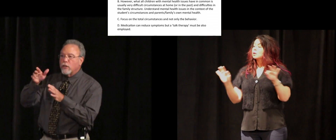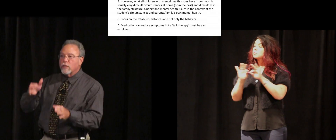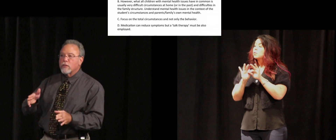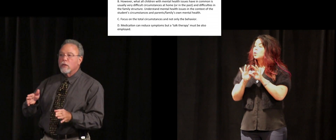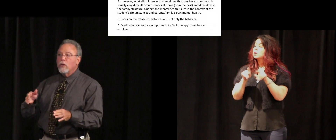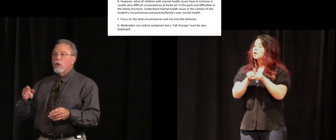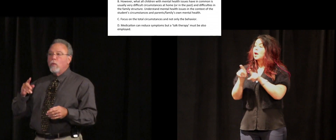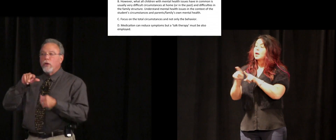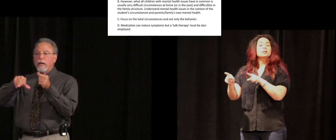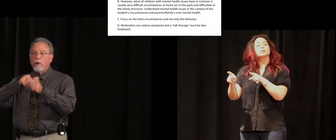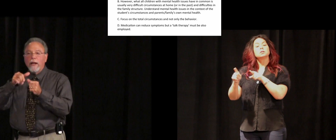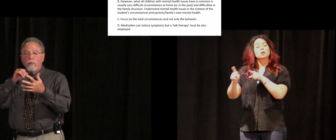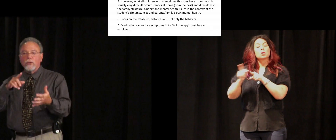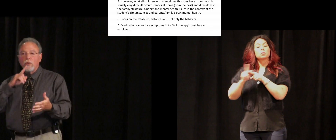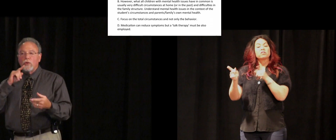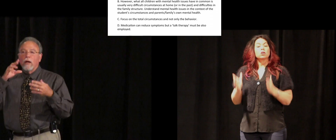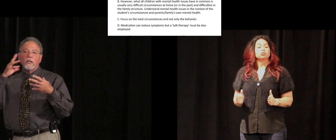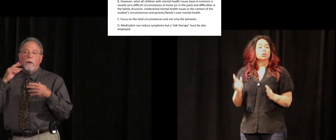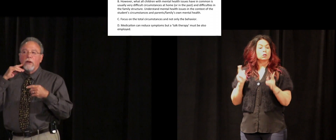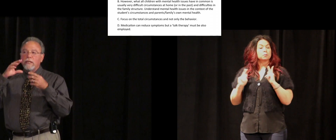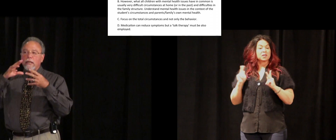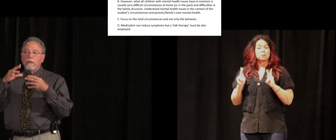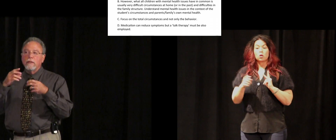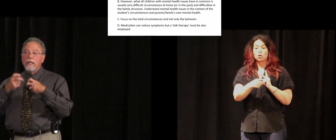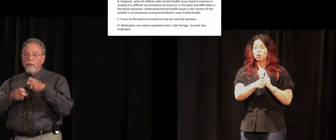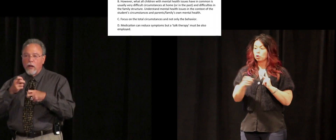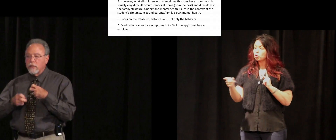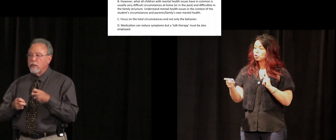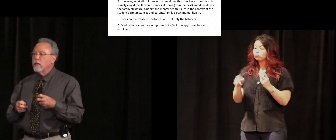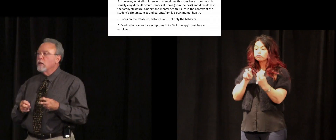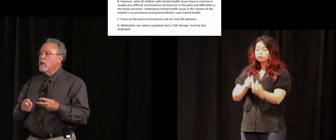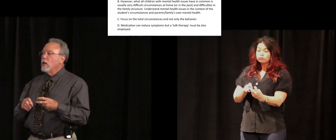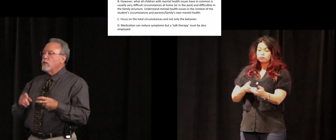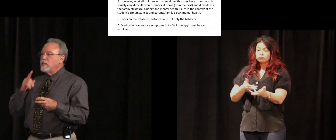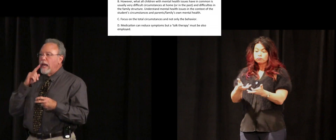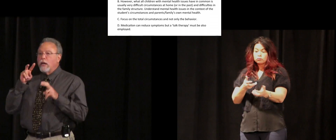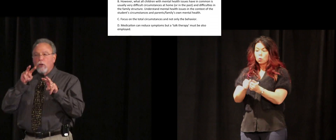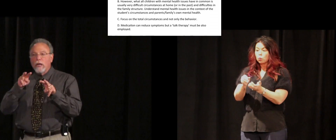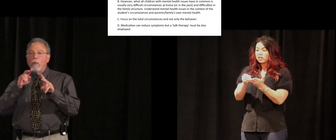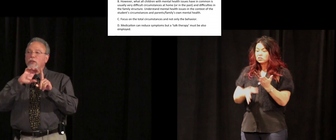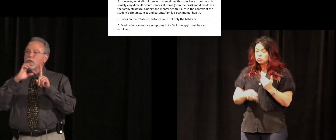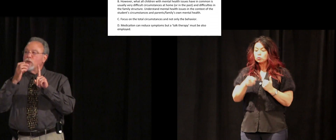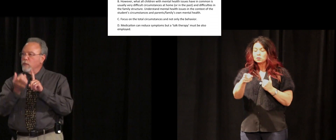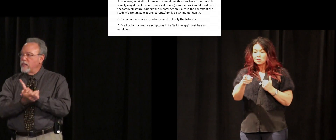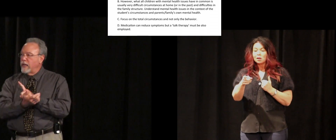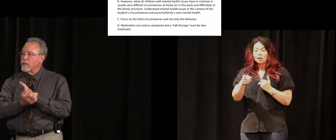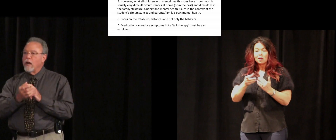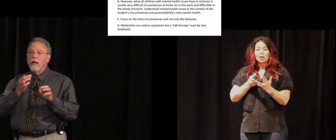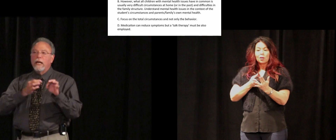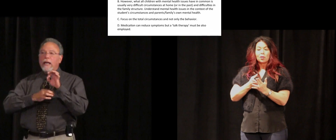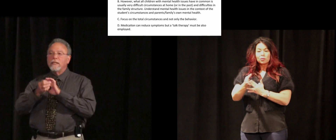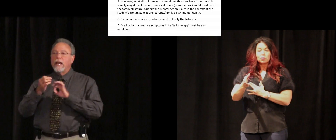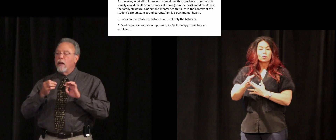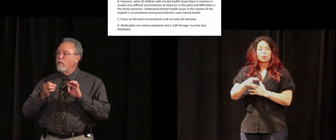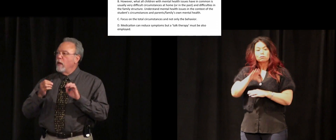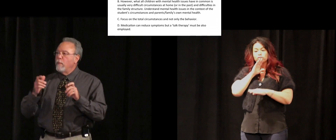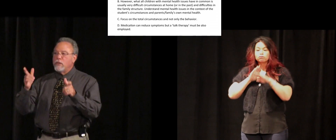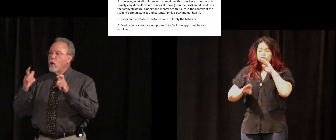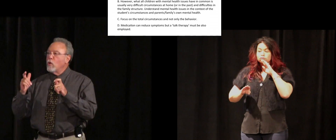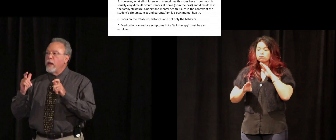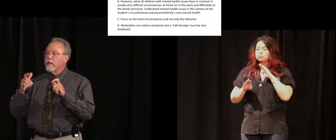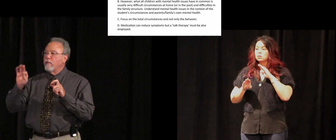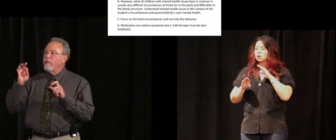tool to help you get through very difficult times when you're being overwhelmed and you can't function. And